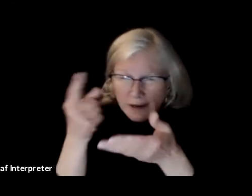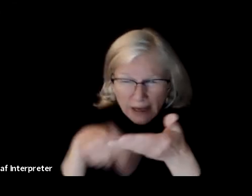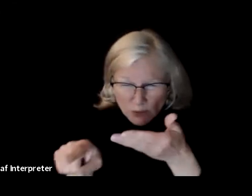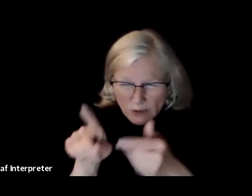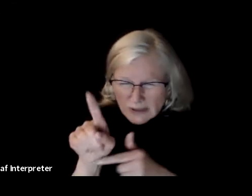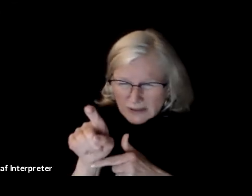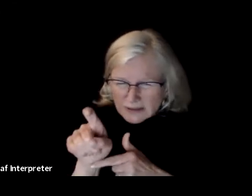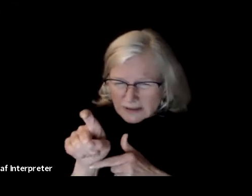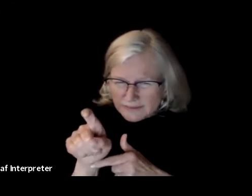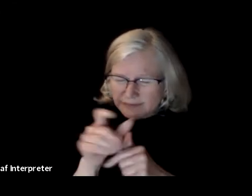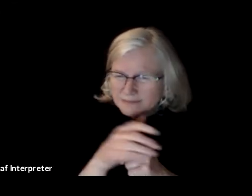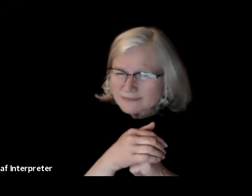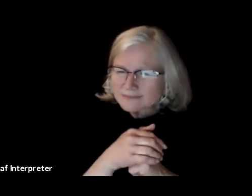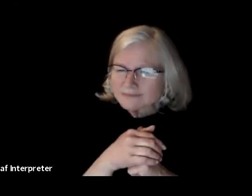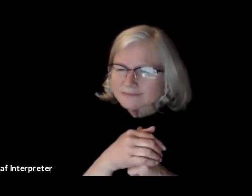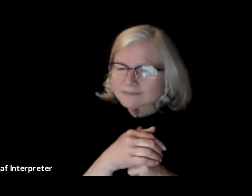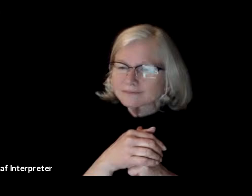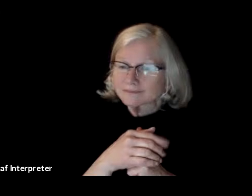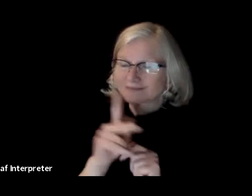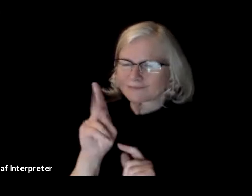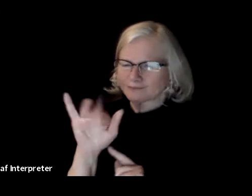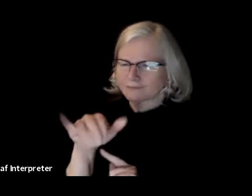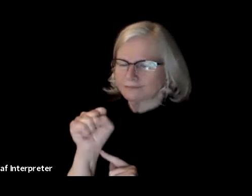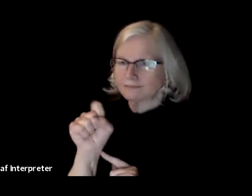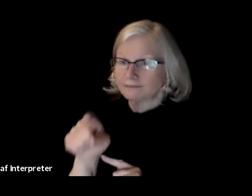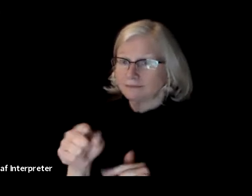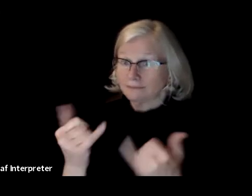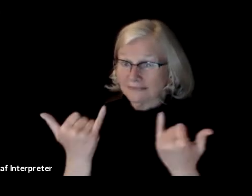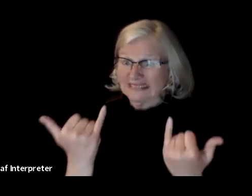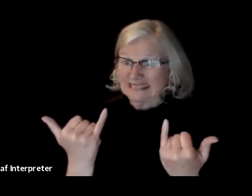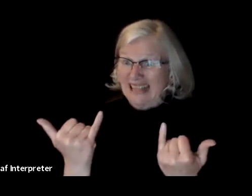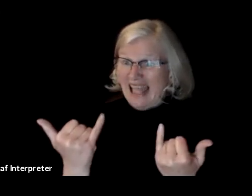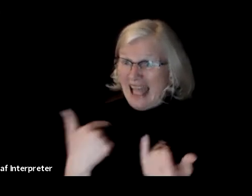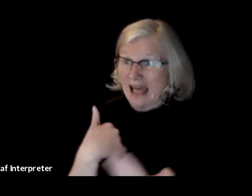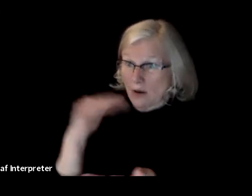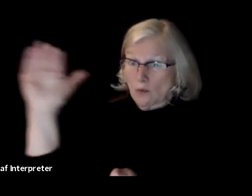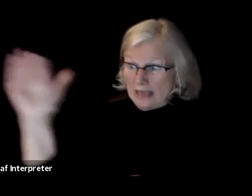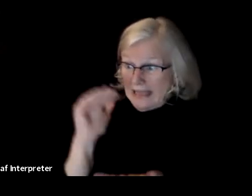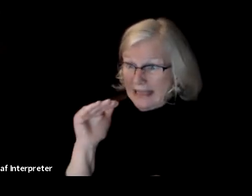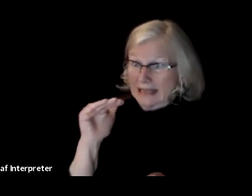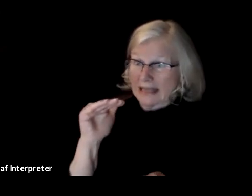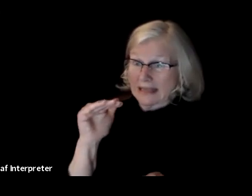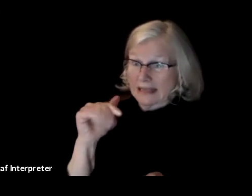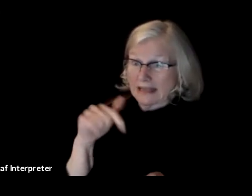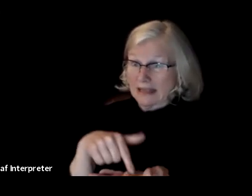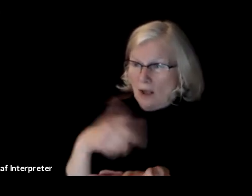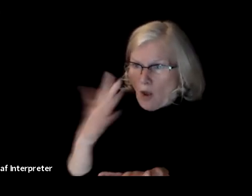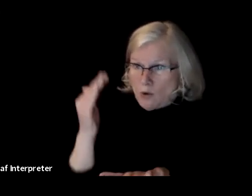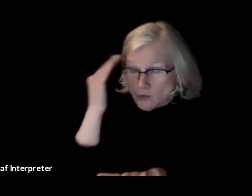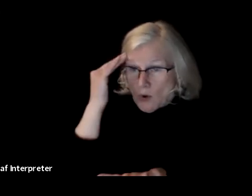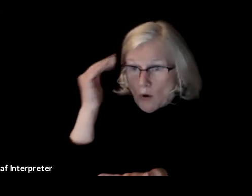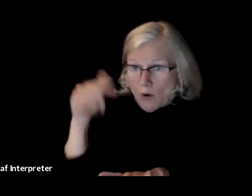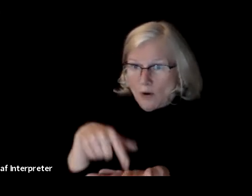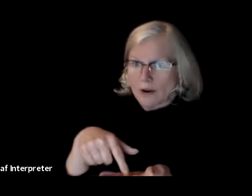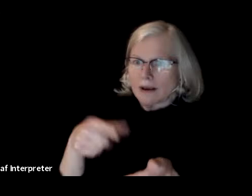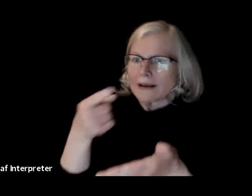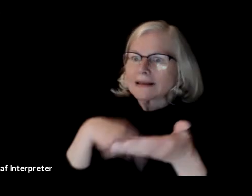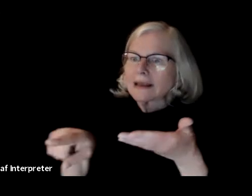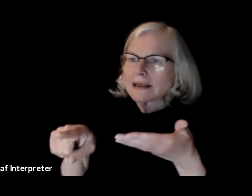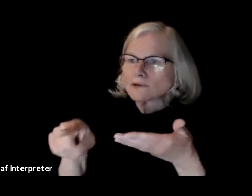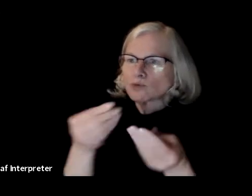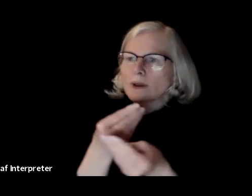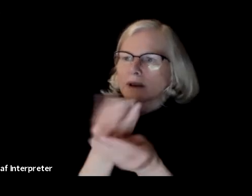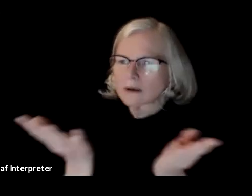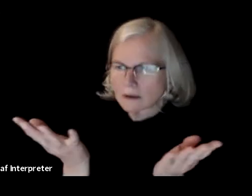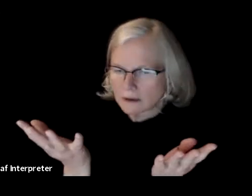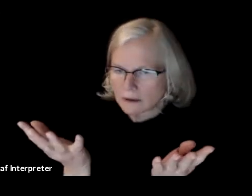allocations now for what will be arriving in Minnesota beginning next week. And so the earliest